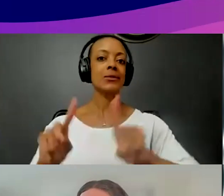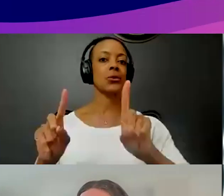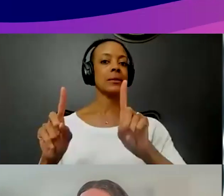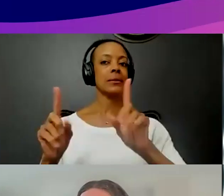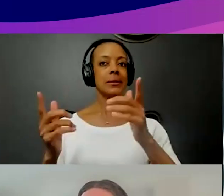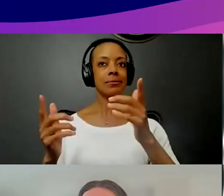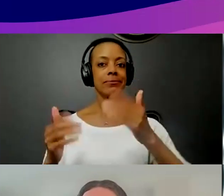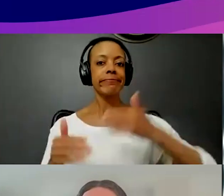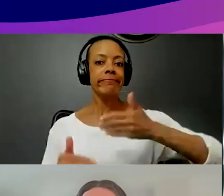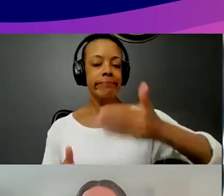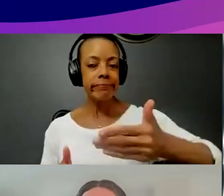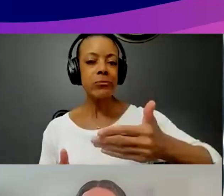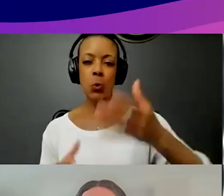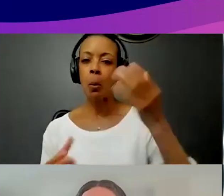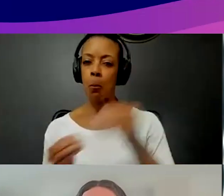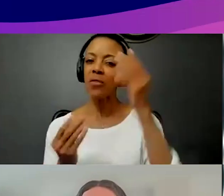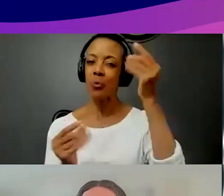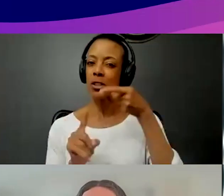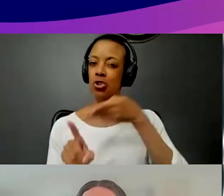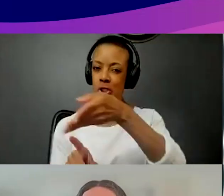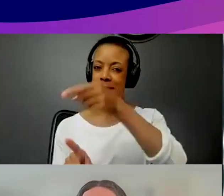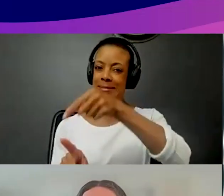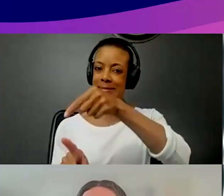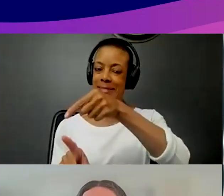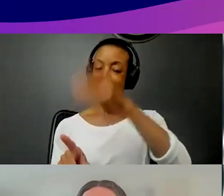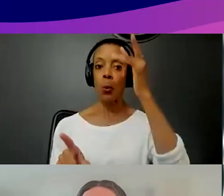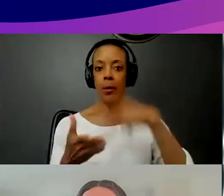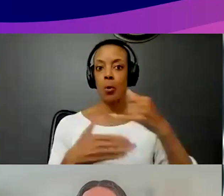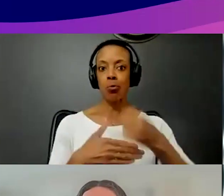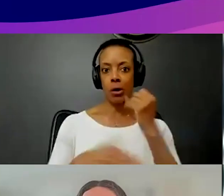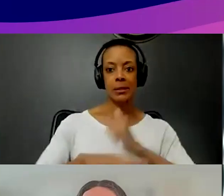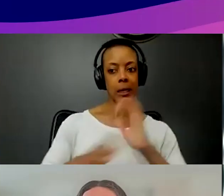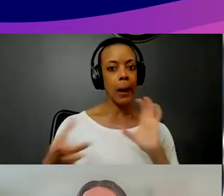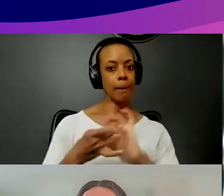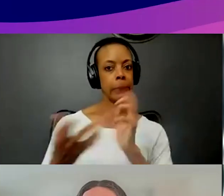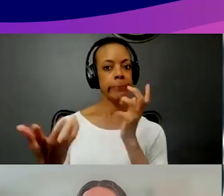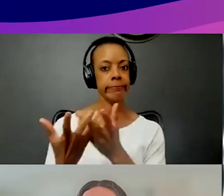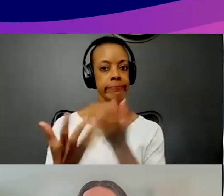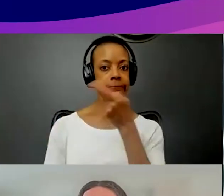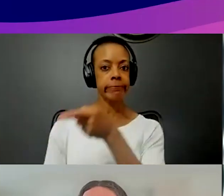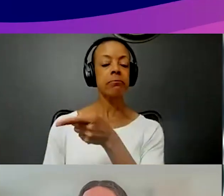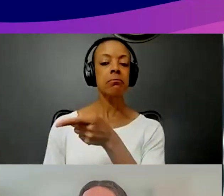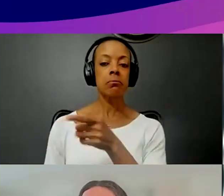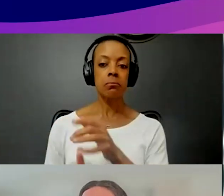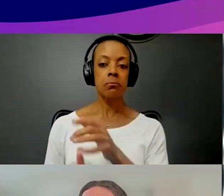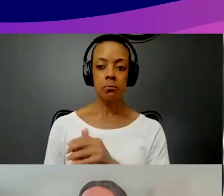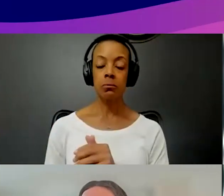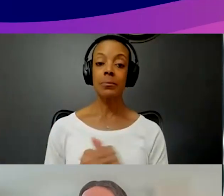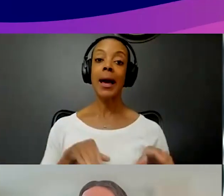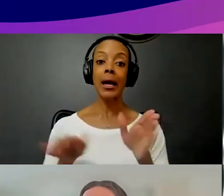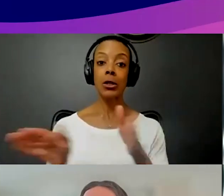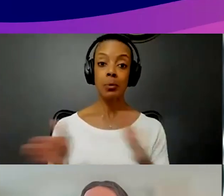why we did the project. And like I said, there is necessity, since we have action plans, we do